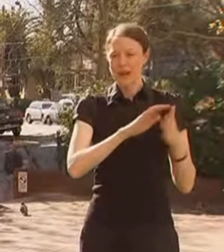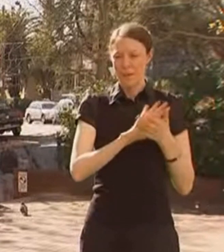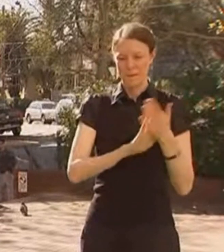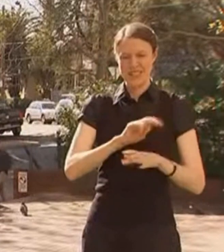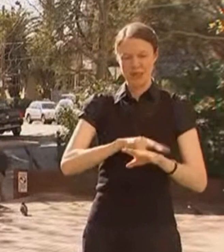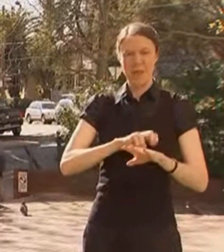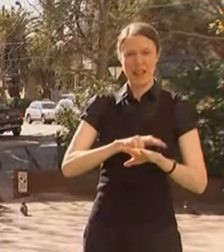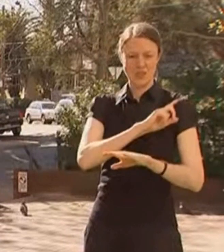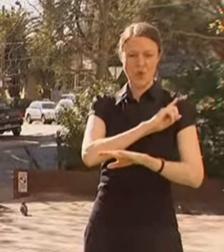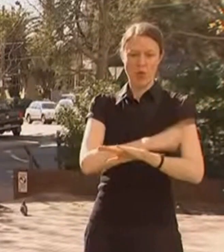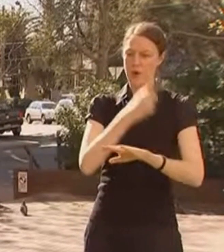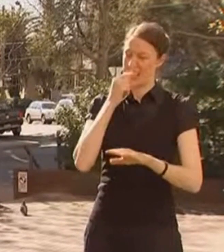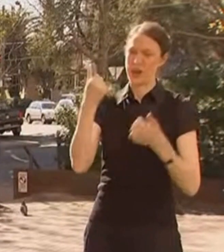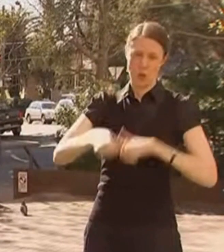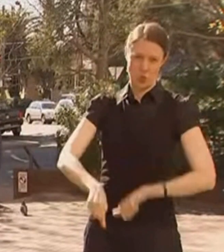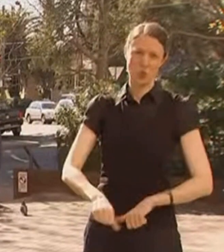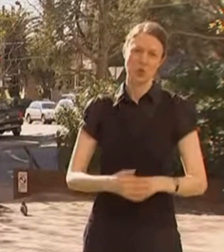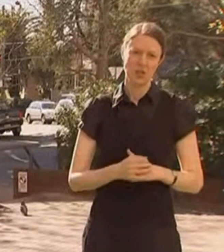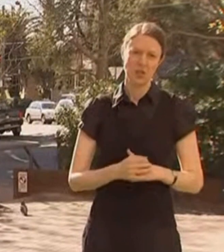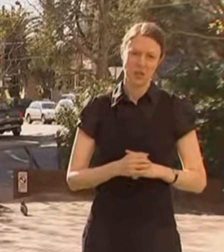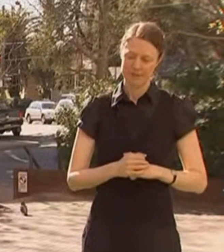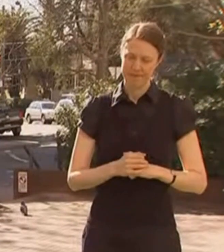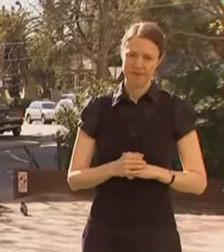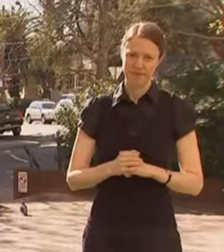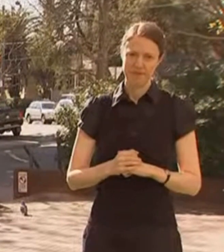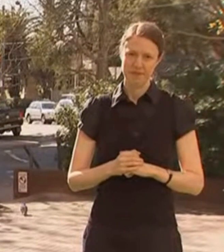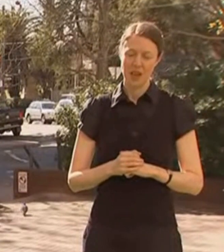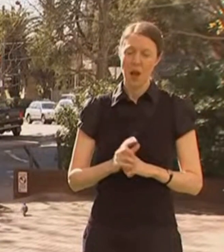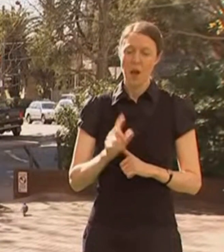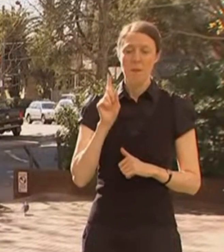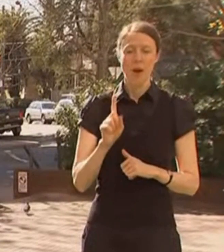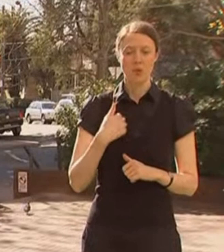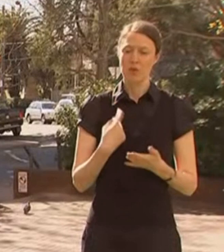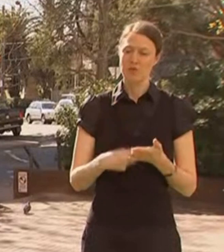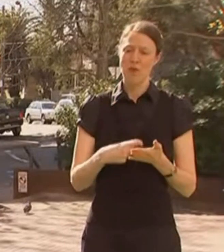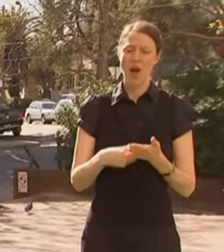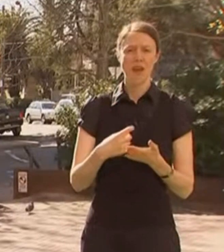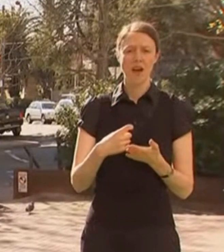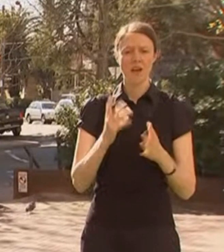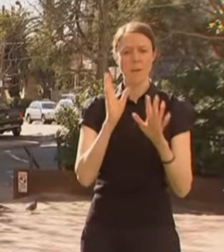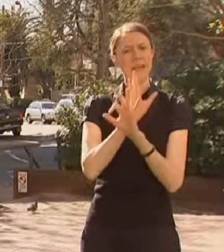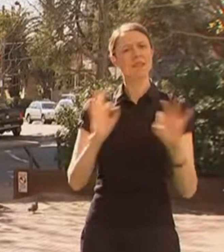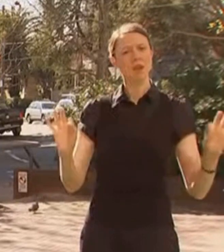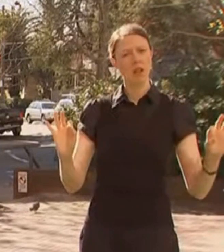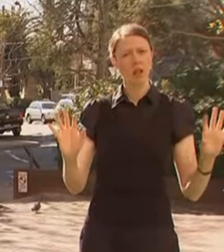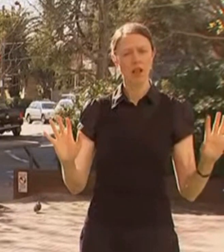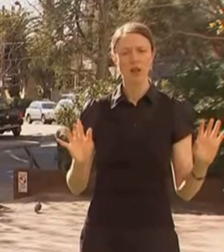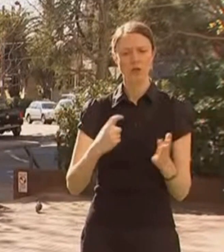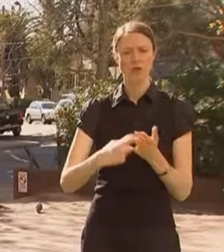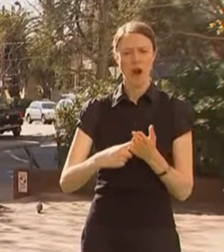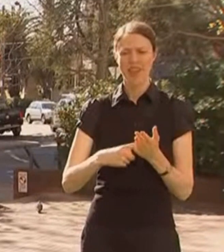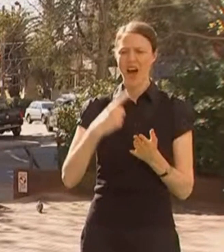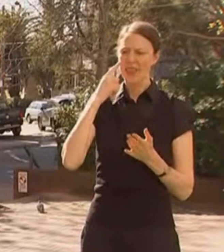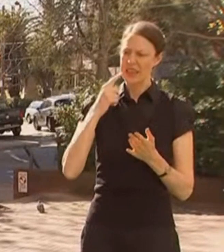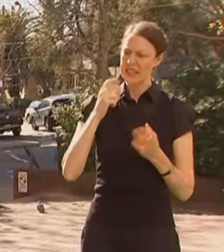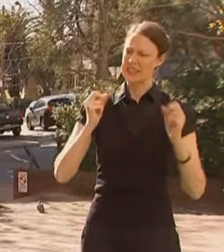tomorrow, then we wish them well. But if hundreds and hundreds or thousands of people turn up, then they're in breach of the health